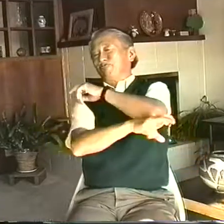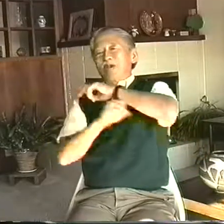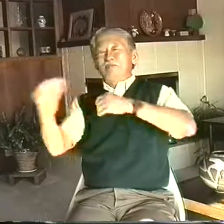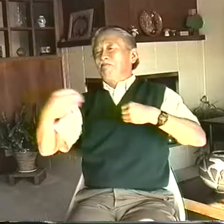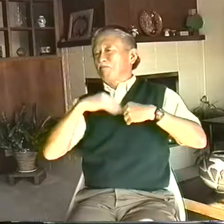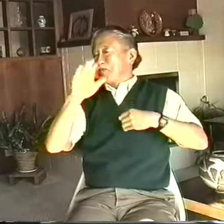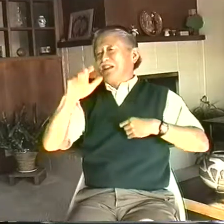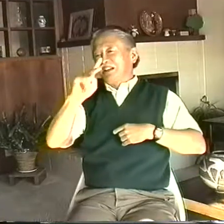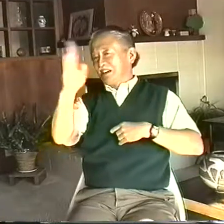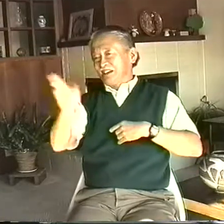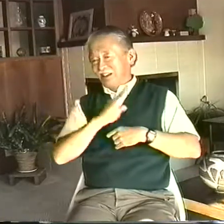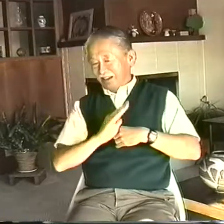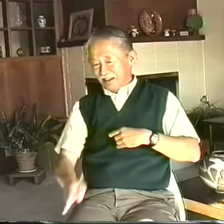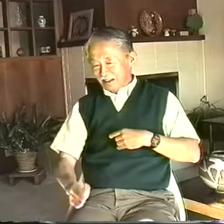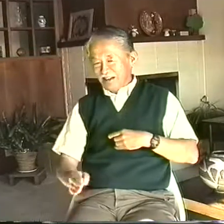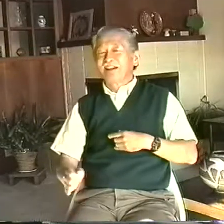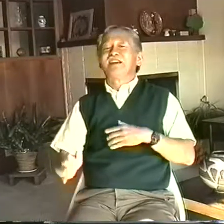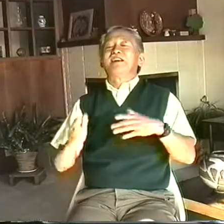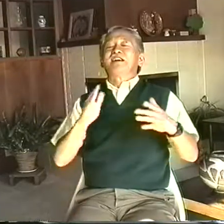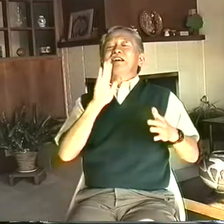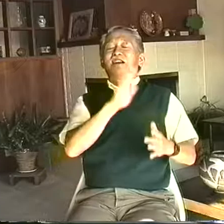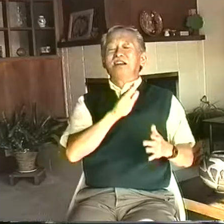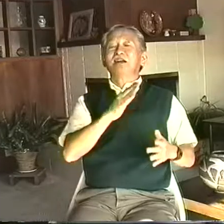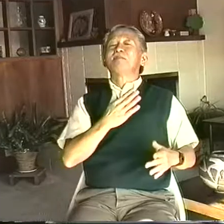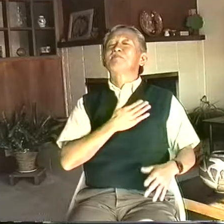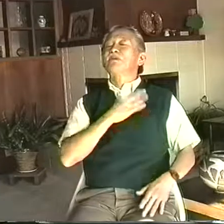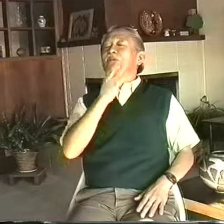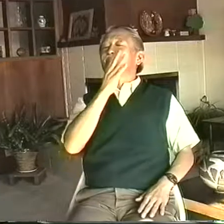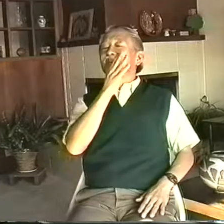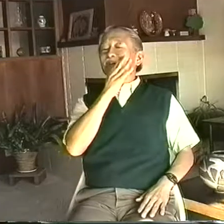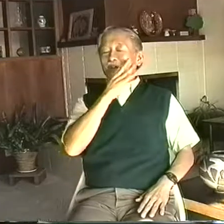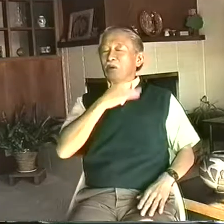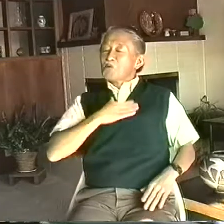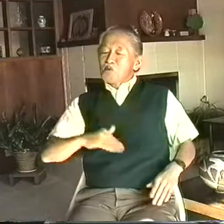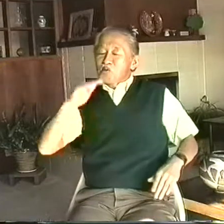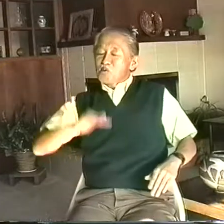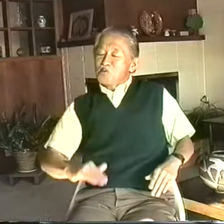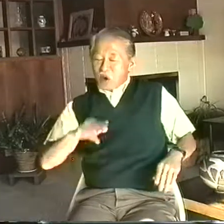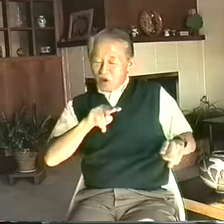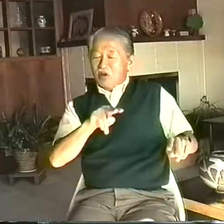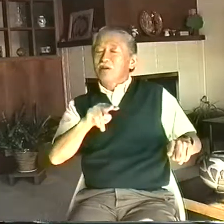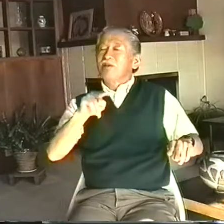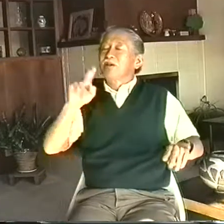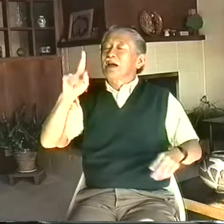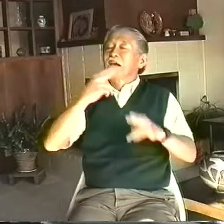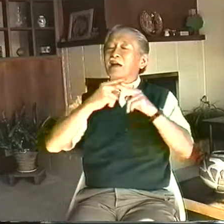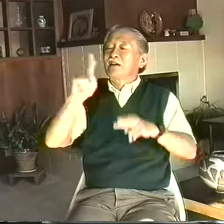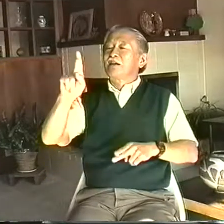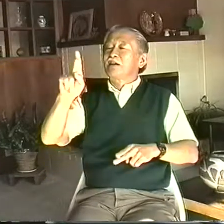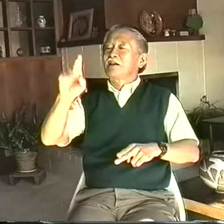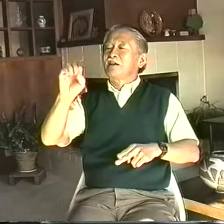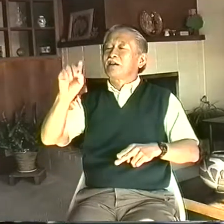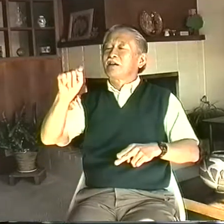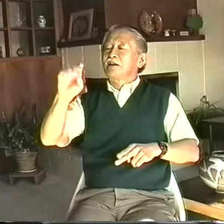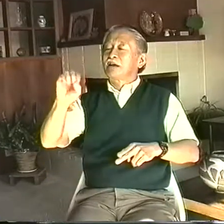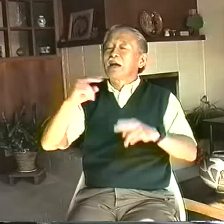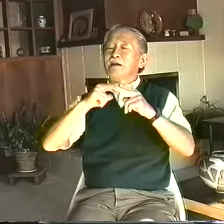Japanese Americans, when the FBI confiscated the samurai sword and never returned it. Also, when I was young, I